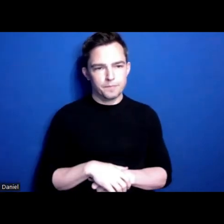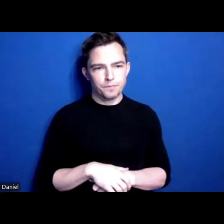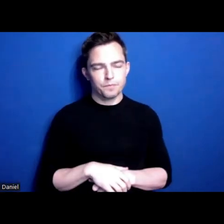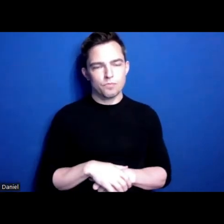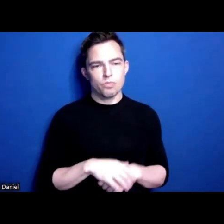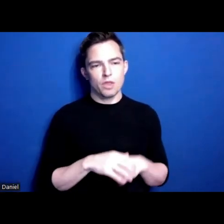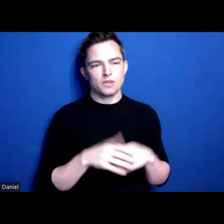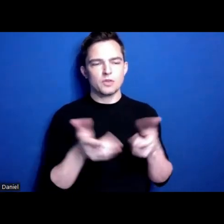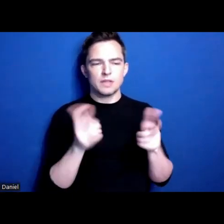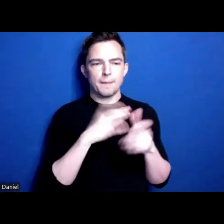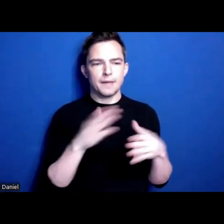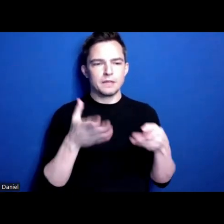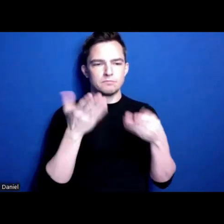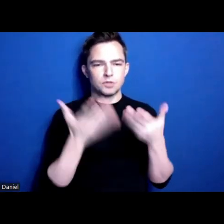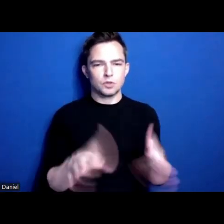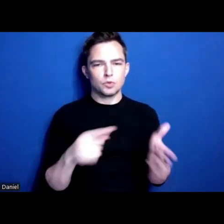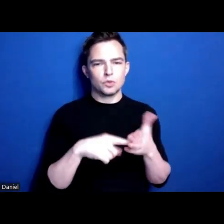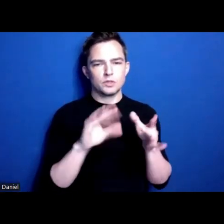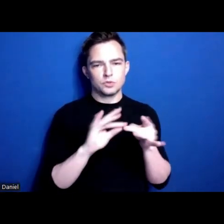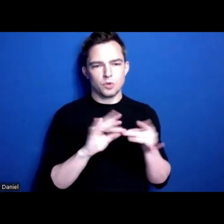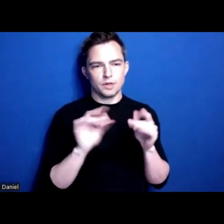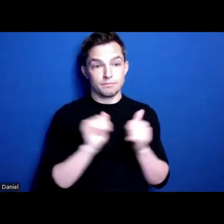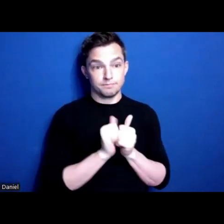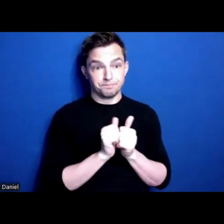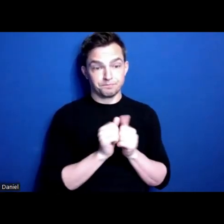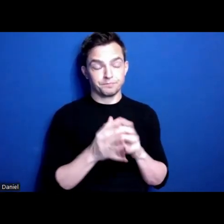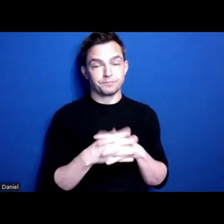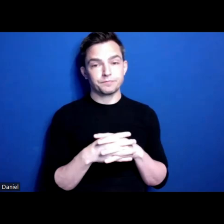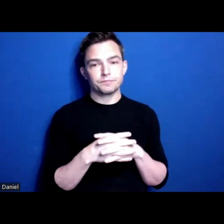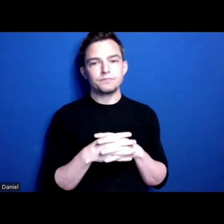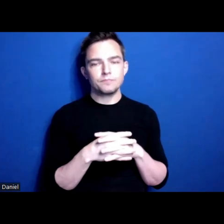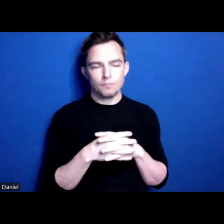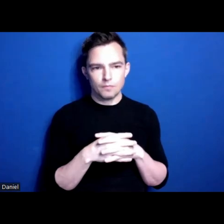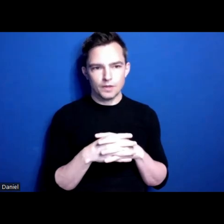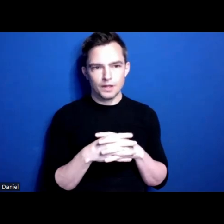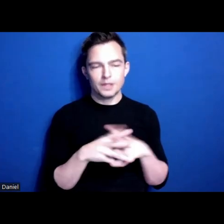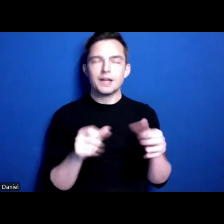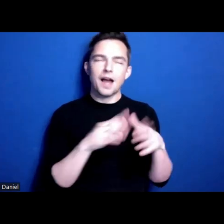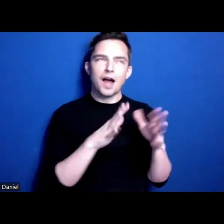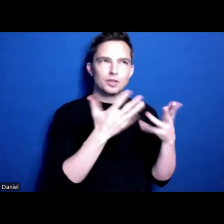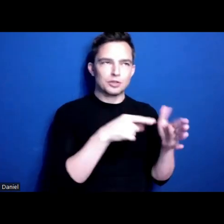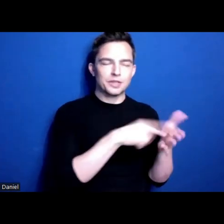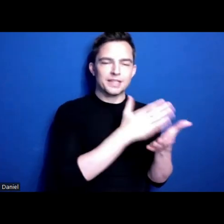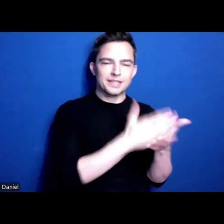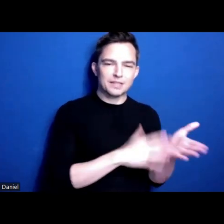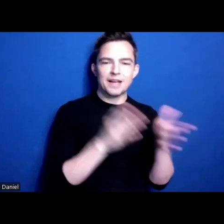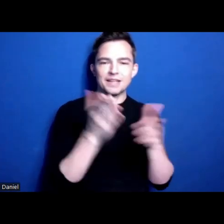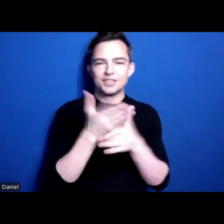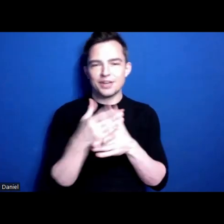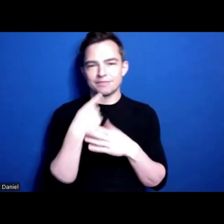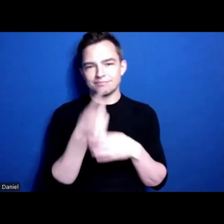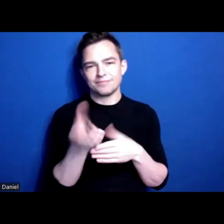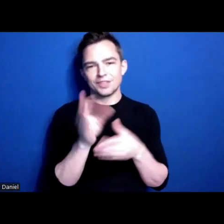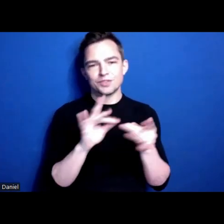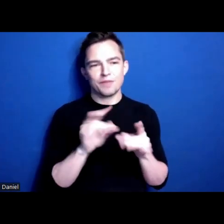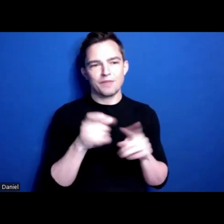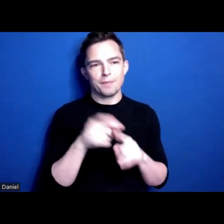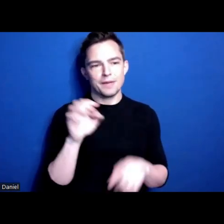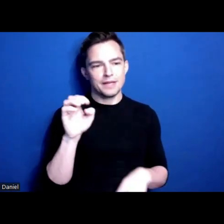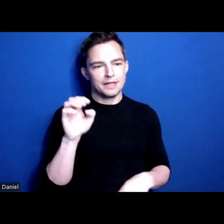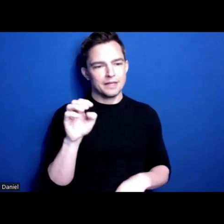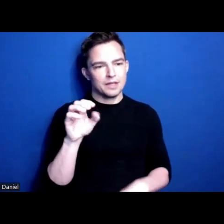So let me conclude this story by sharing it. Let me conclude this section by sharing a story from EU Cree